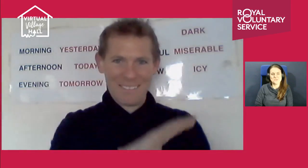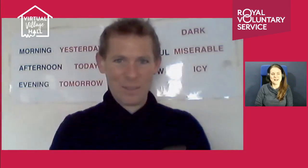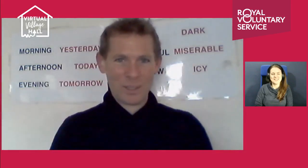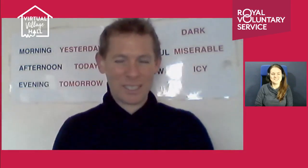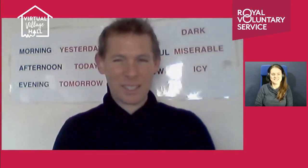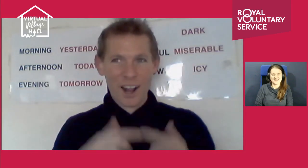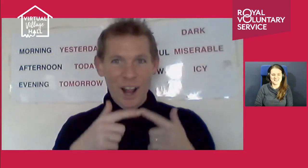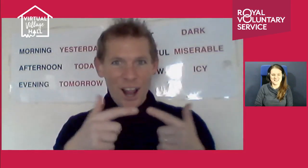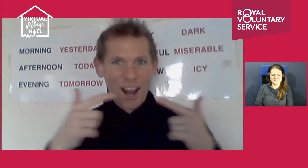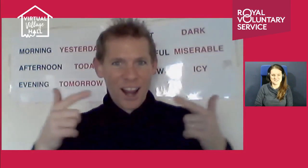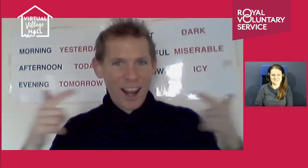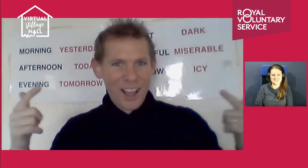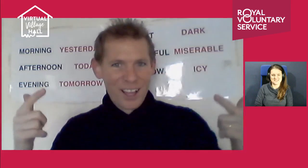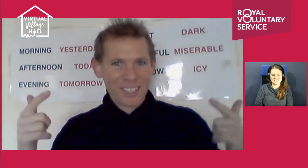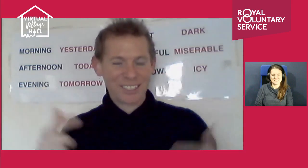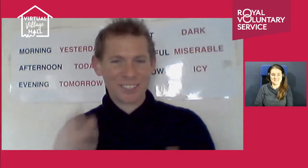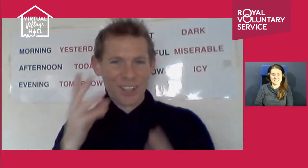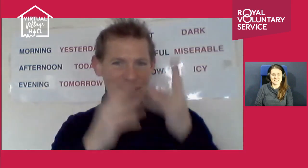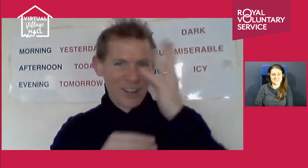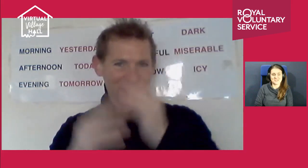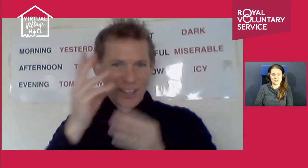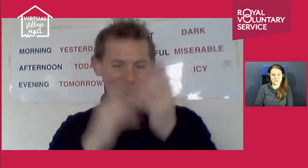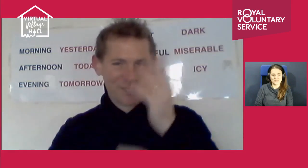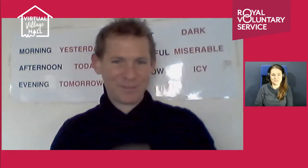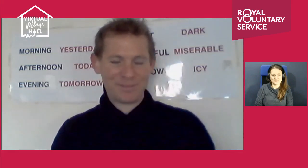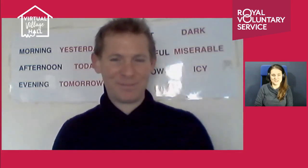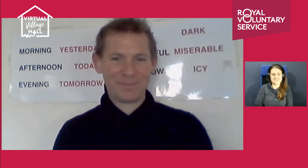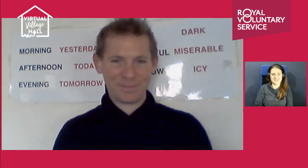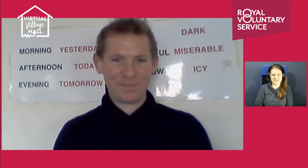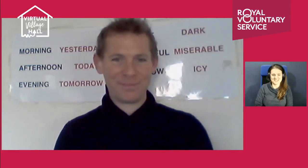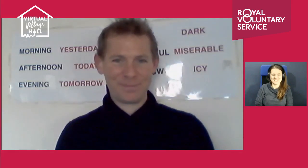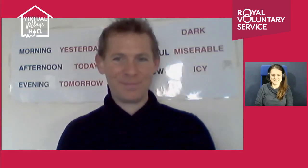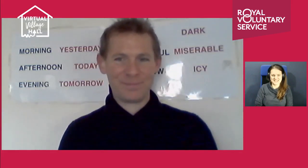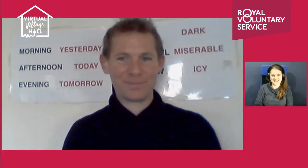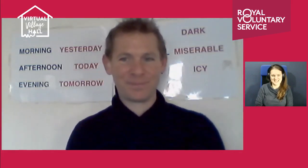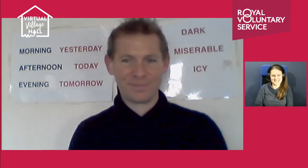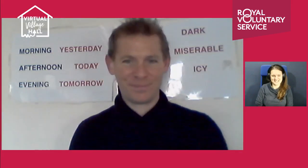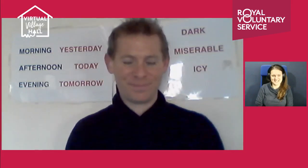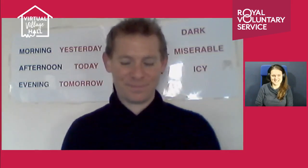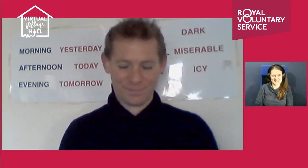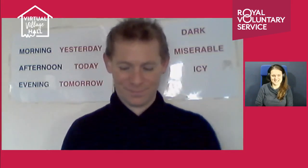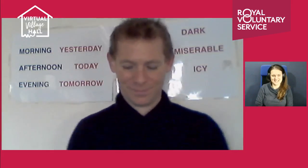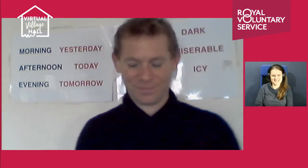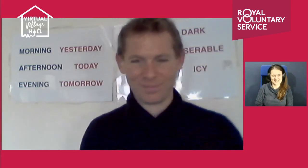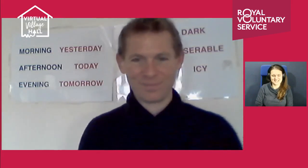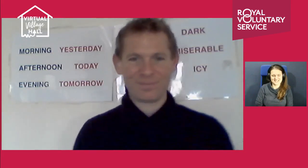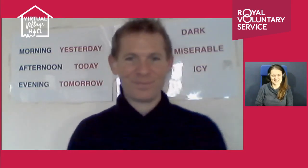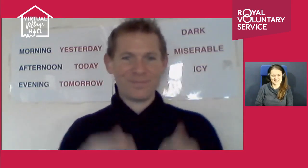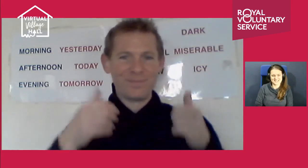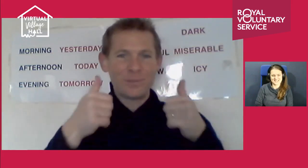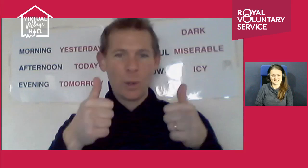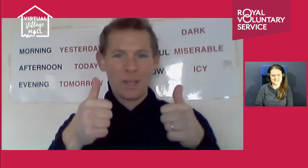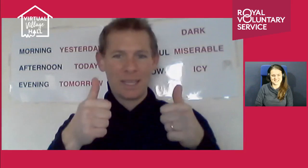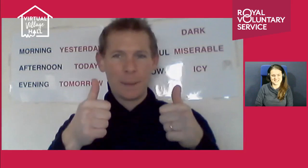So well done, everyone. That is an awful lot to learn today.